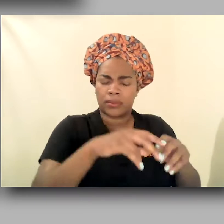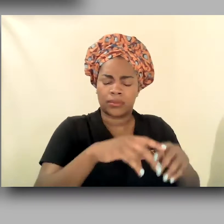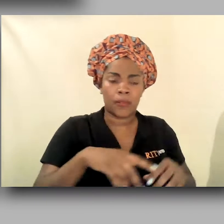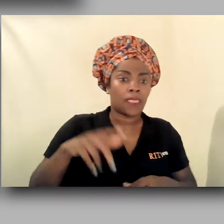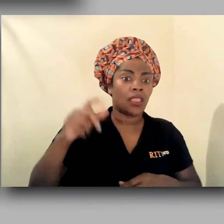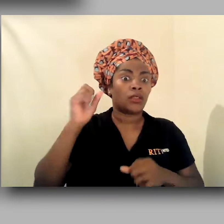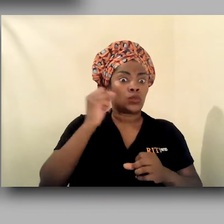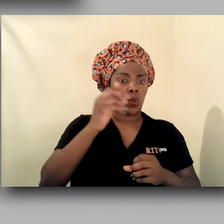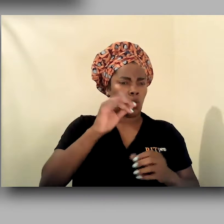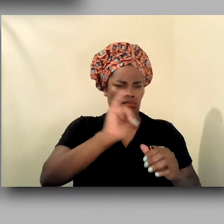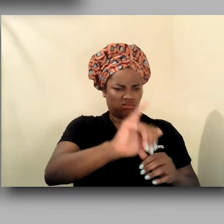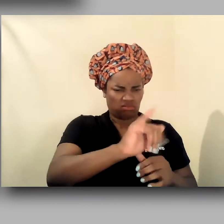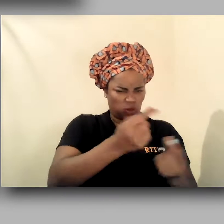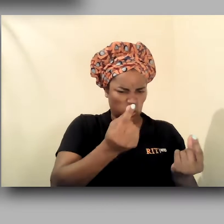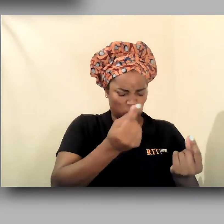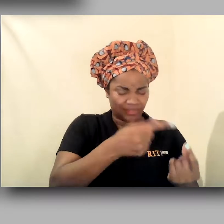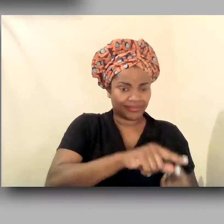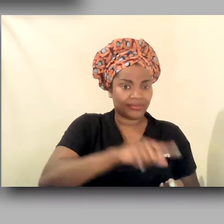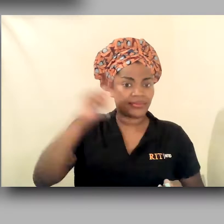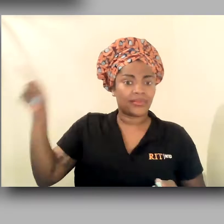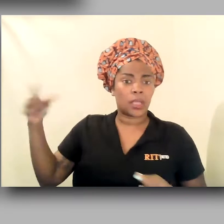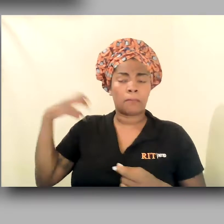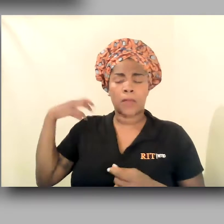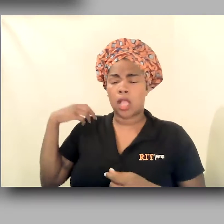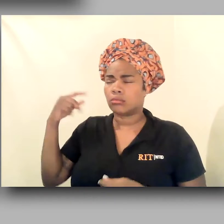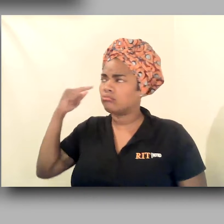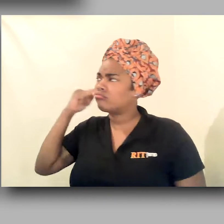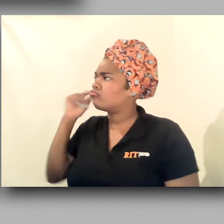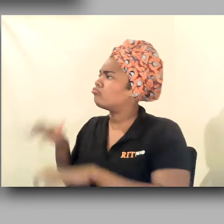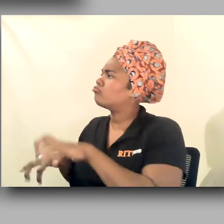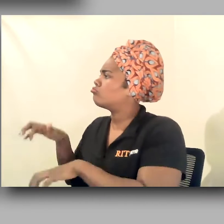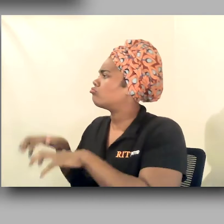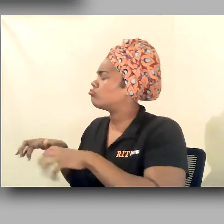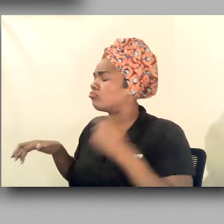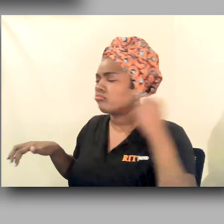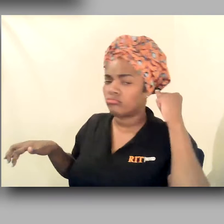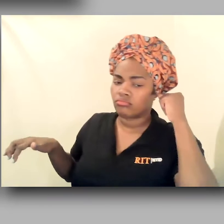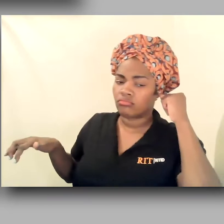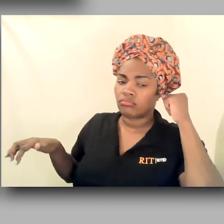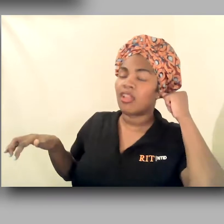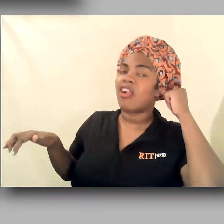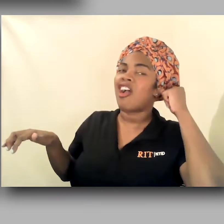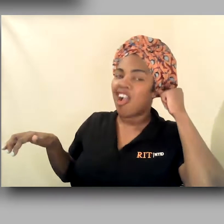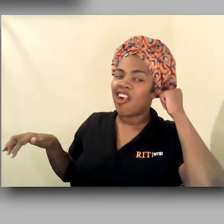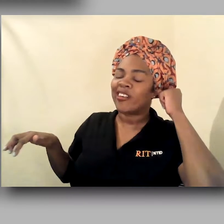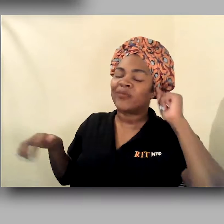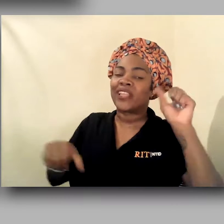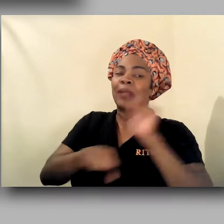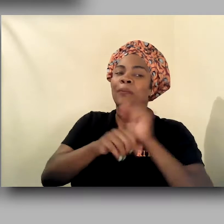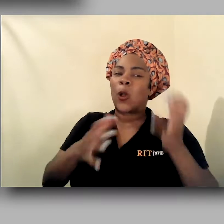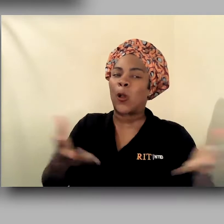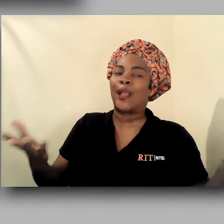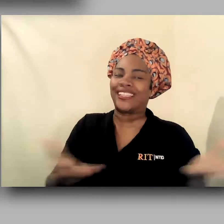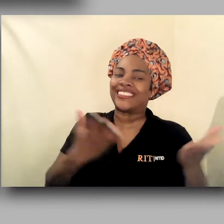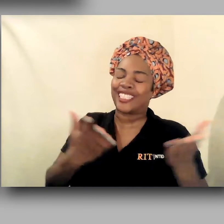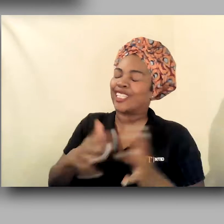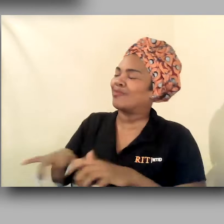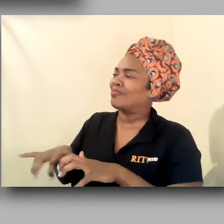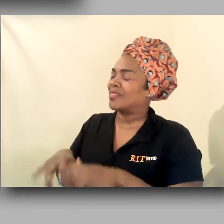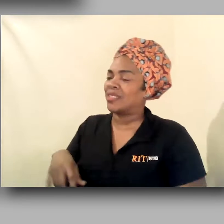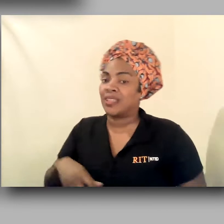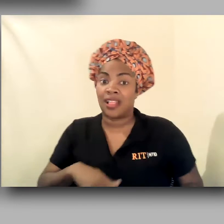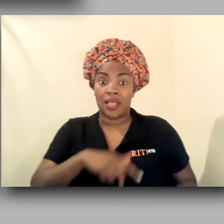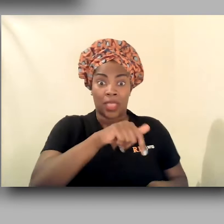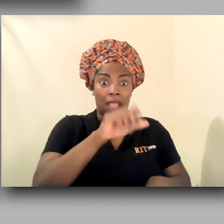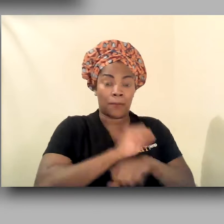device. And the boss, you know, was listening to something, and he heard the